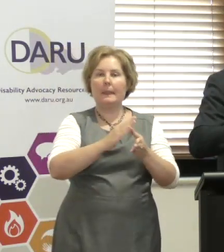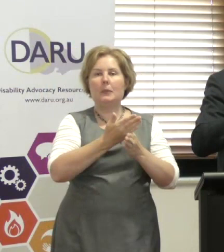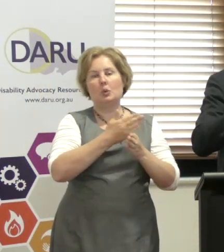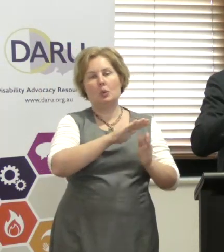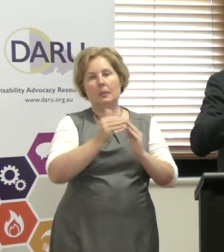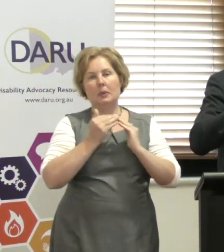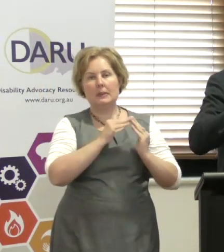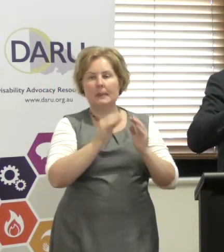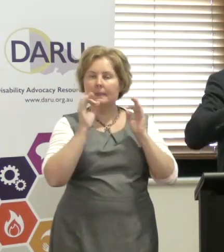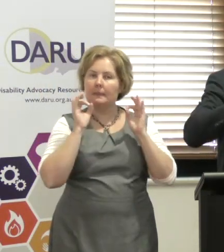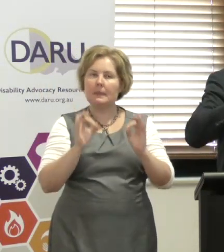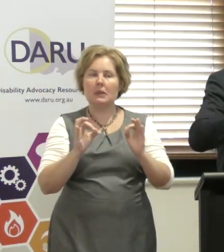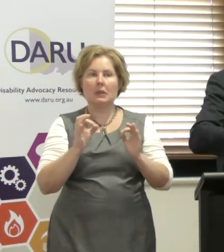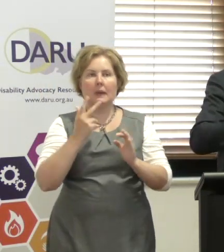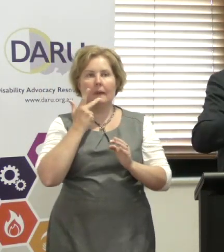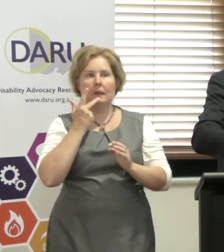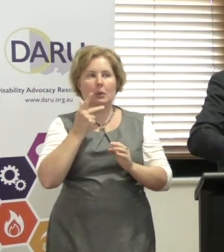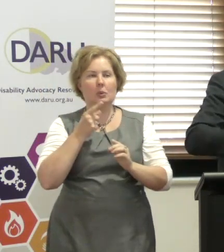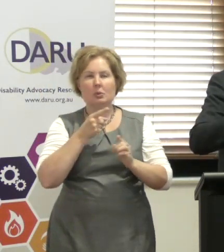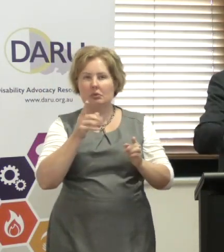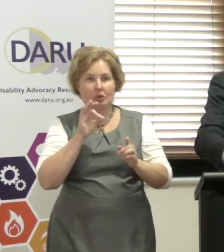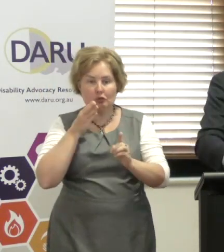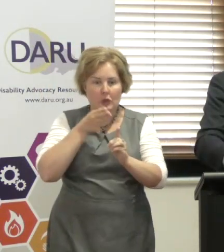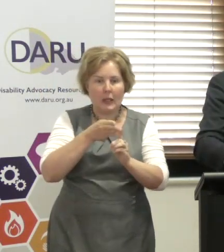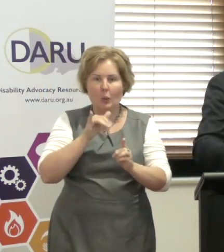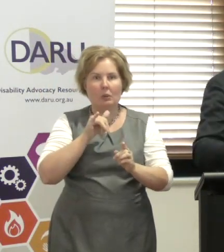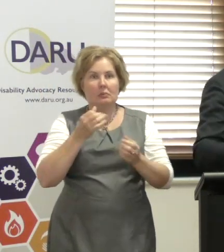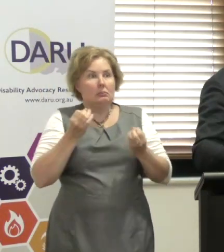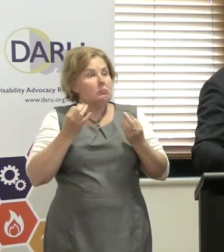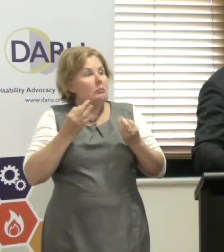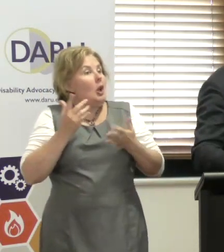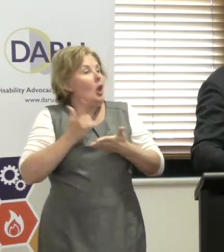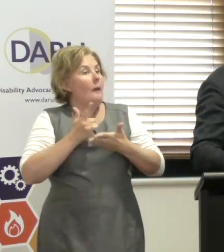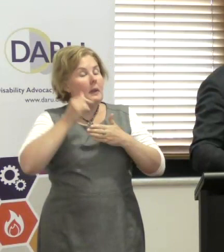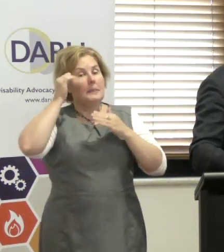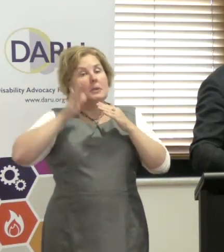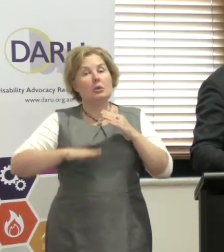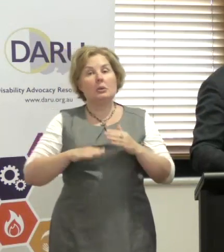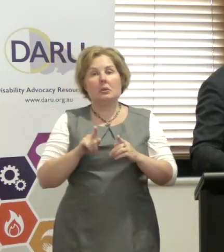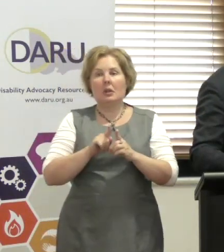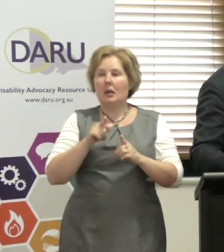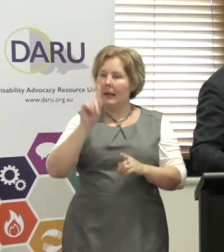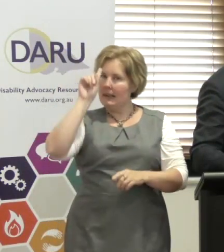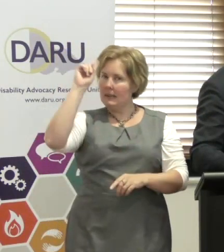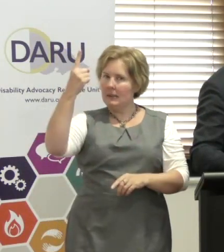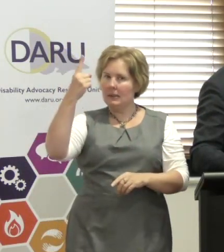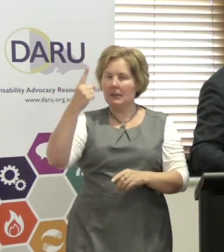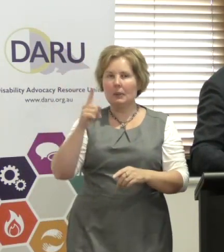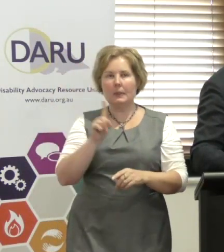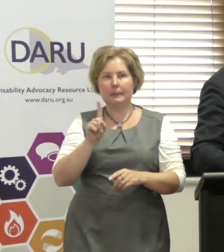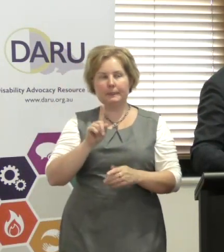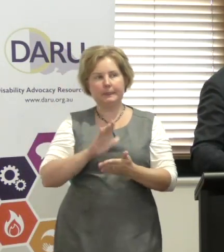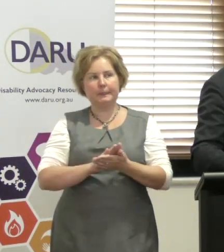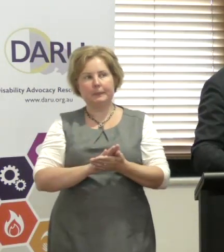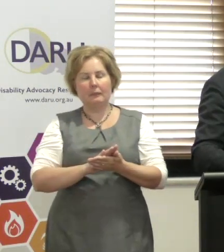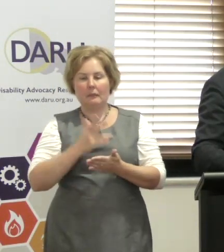particularly if you're not directly or haven't had a lot of experience. It's just the understanding of, if you're